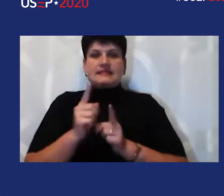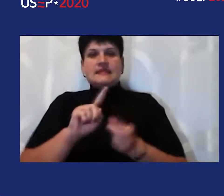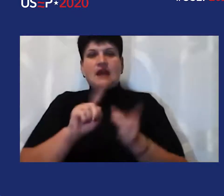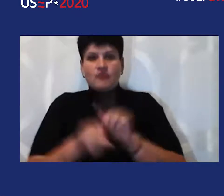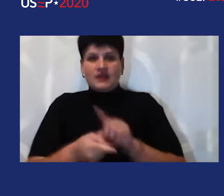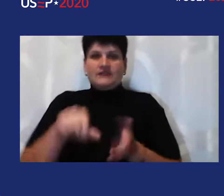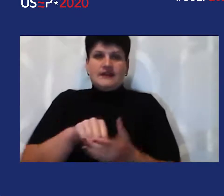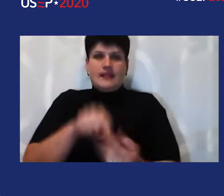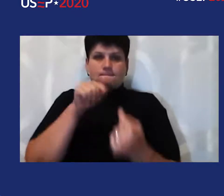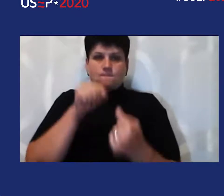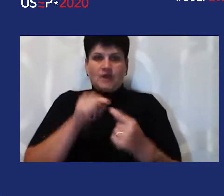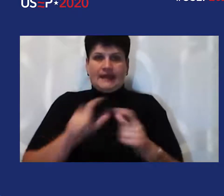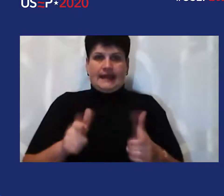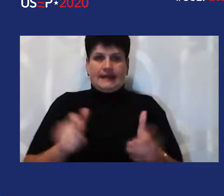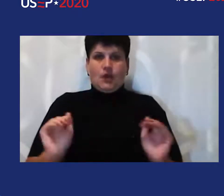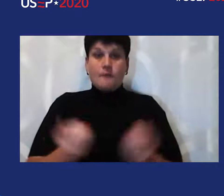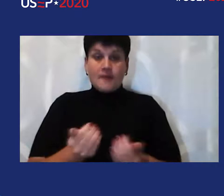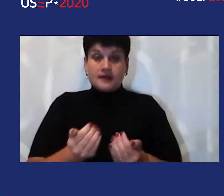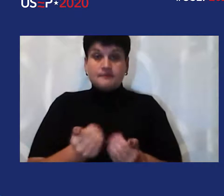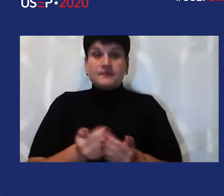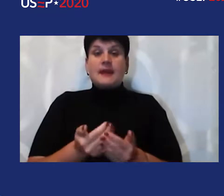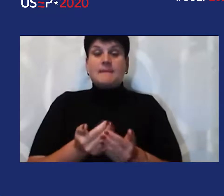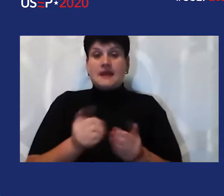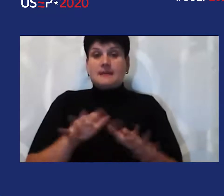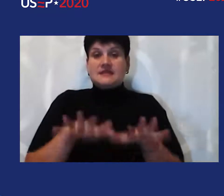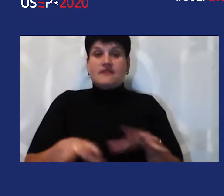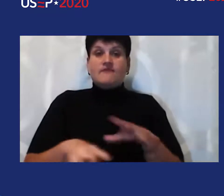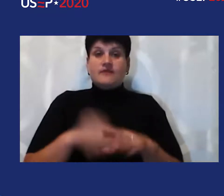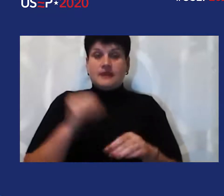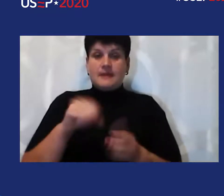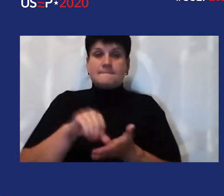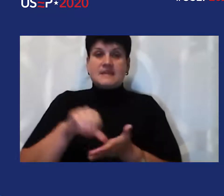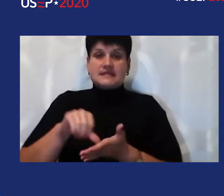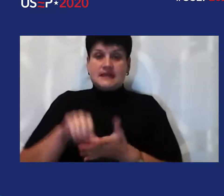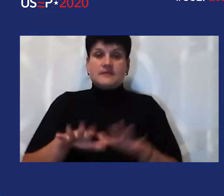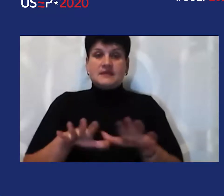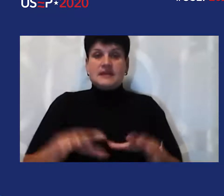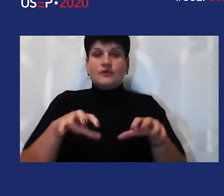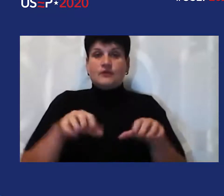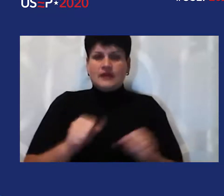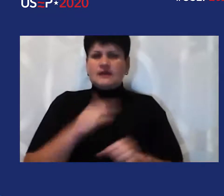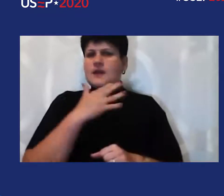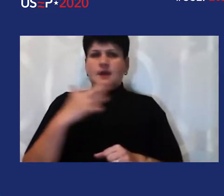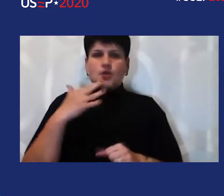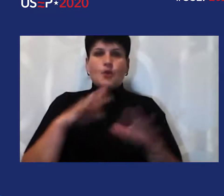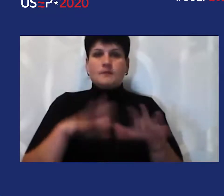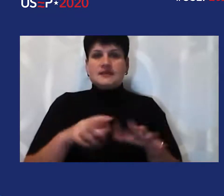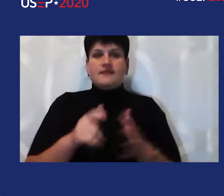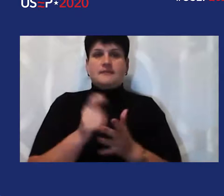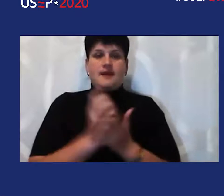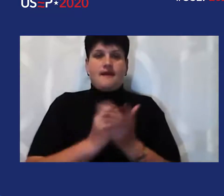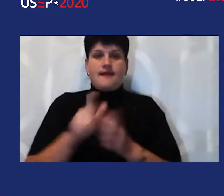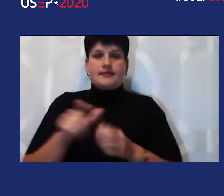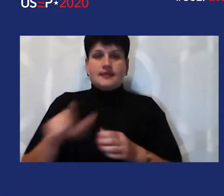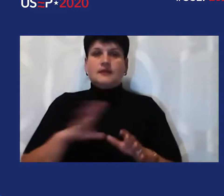Whereas while the central government would insist on quarantine restrictions, the